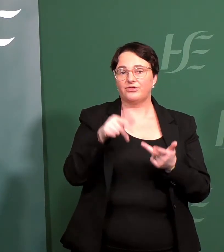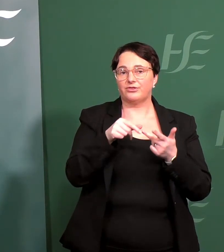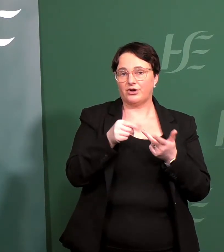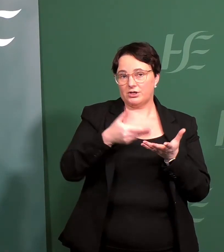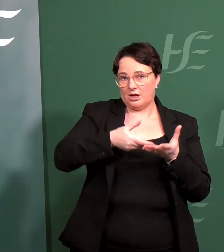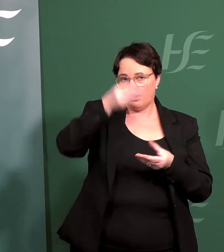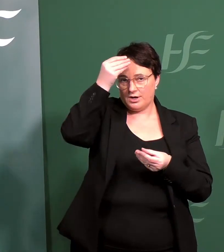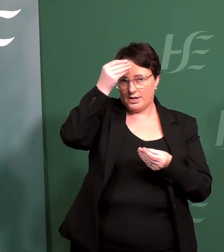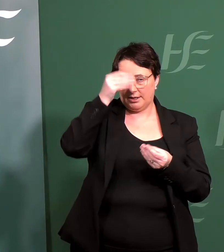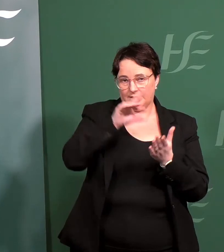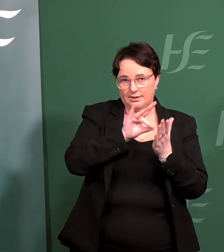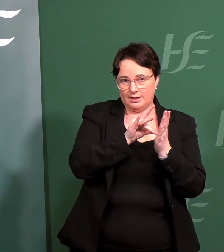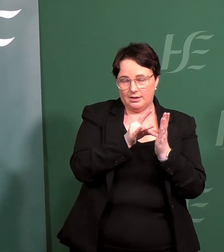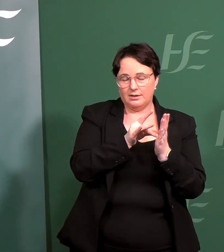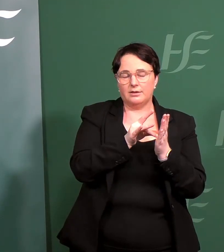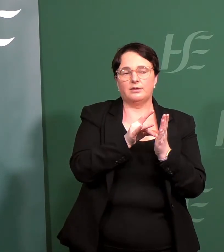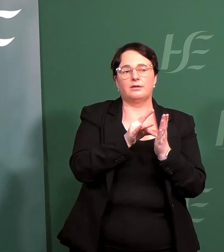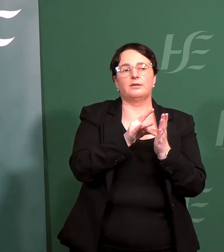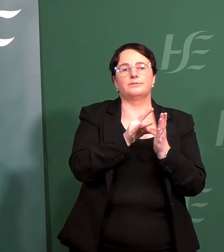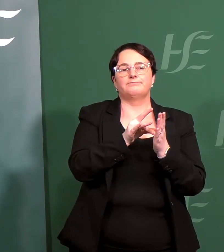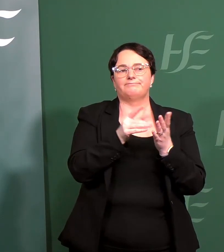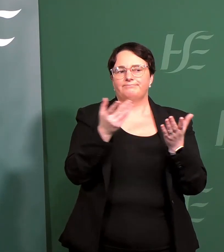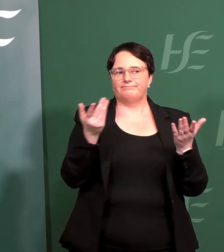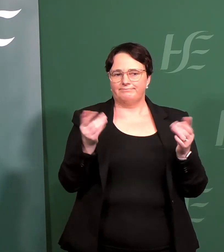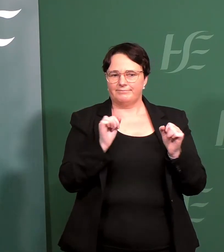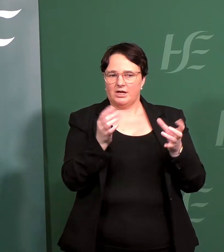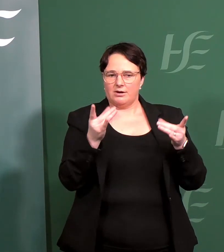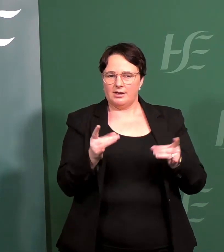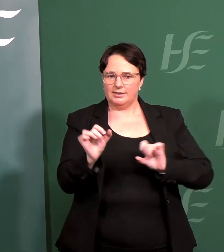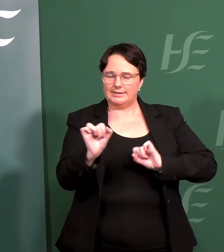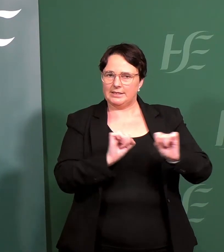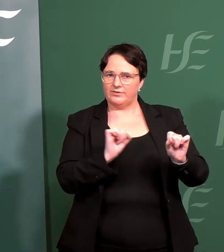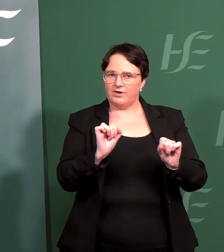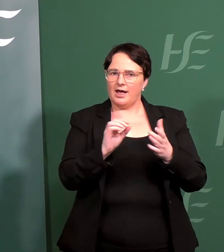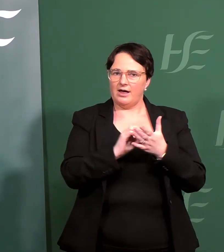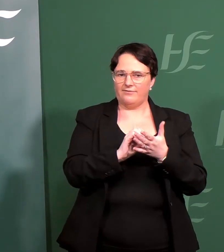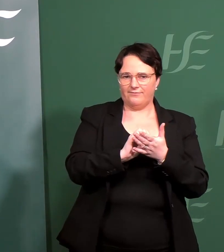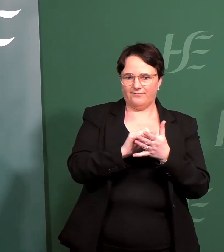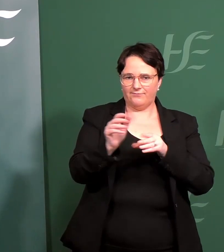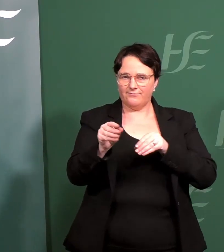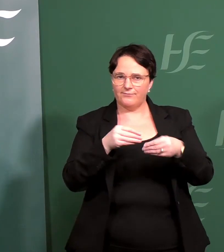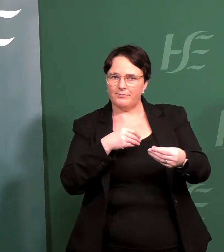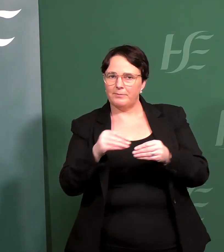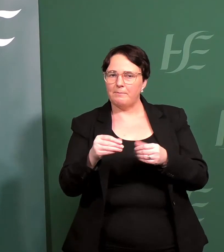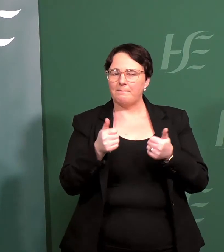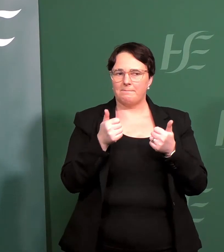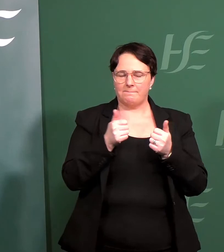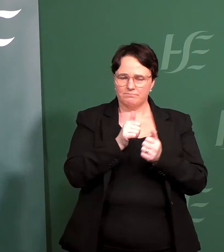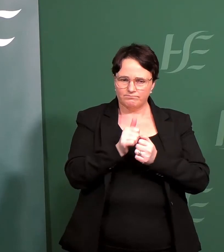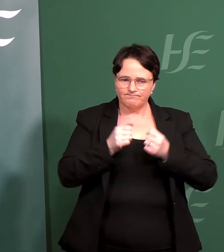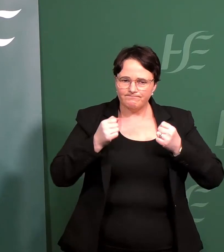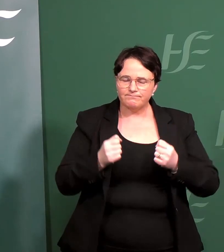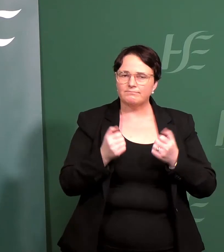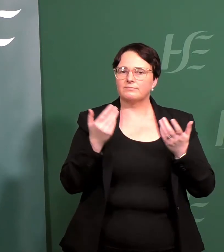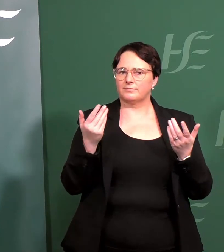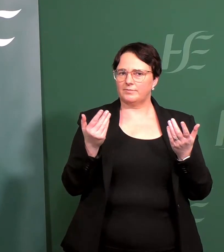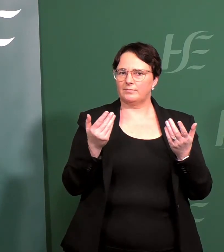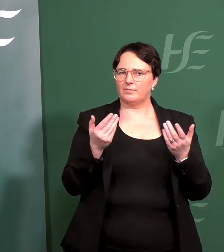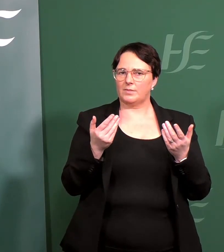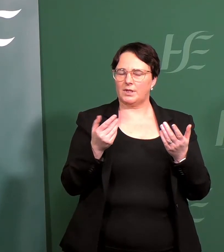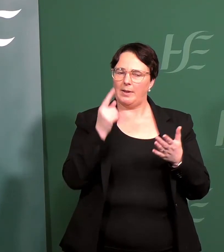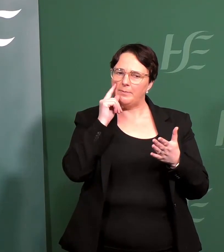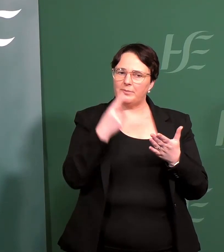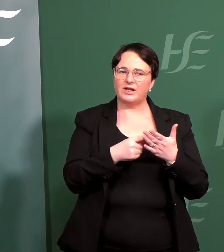definitely been the agility demonstrated by our health service throughout. I passionately believe our health